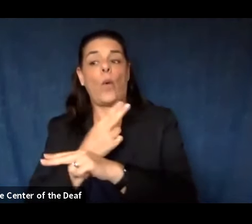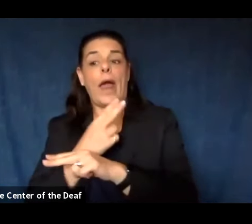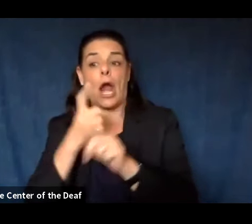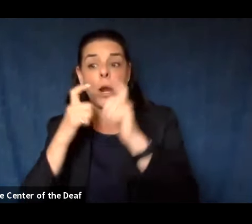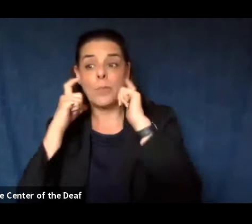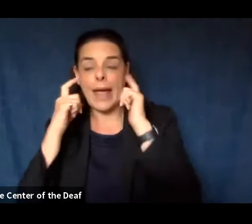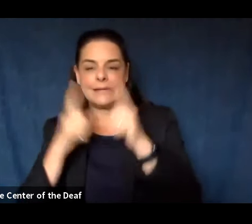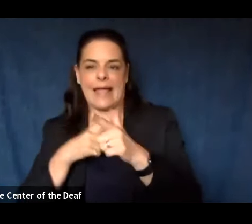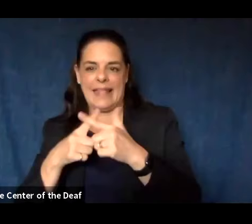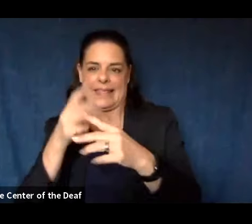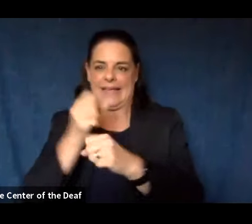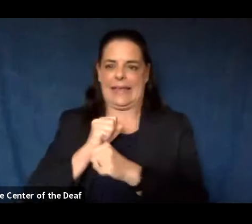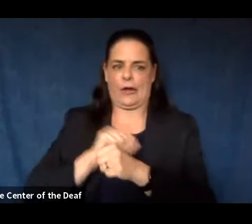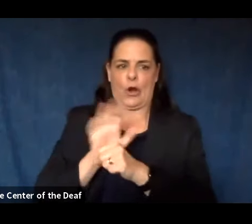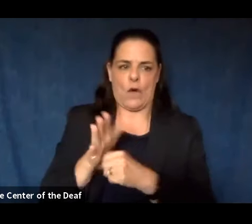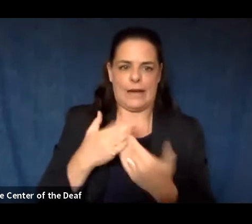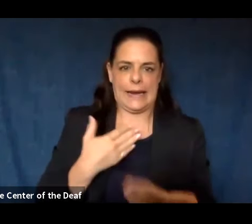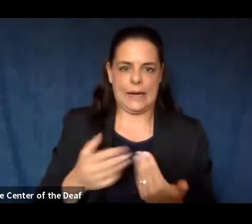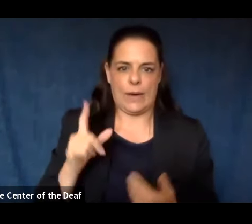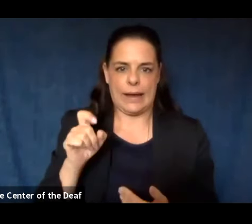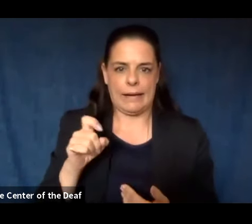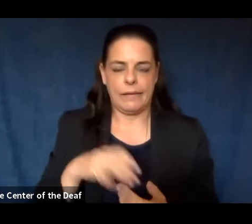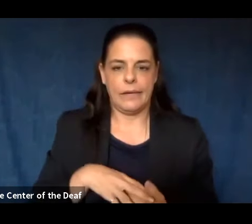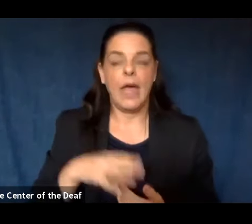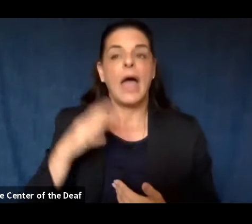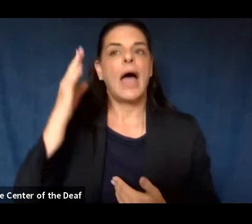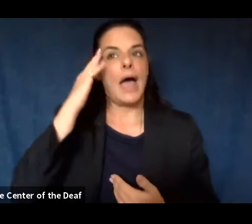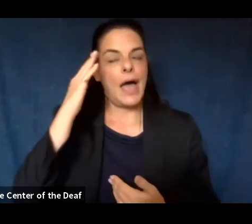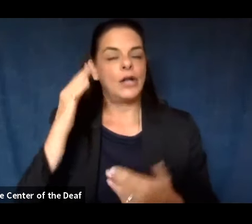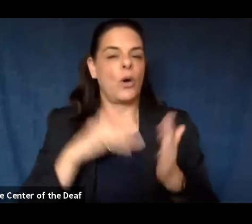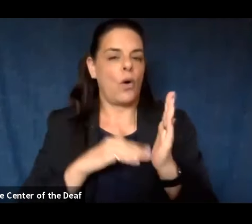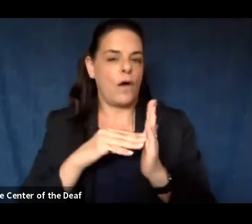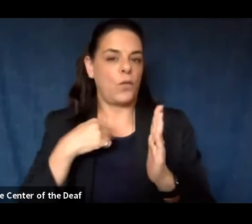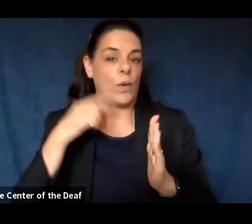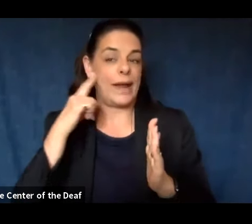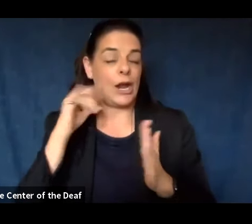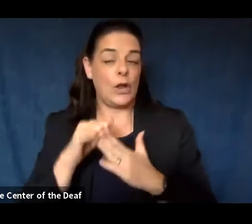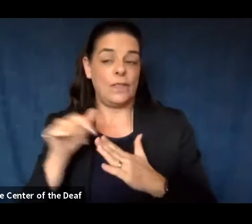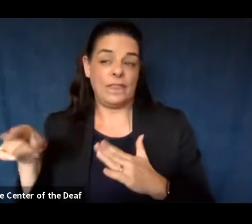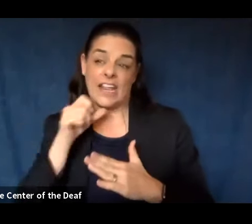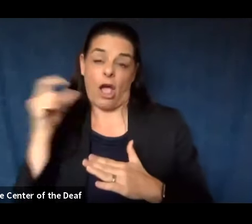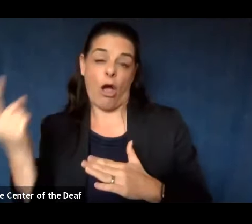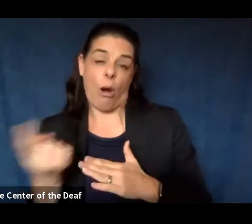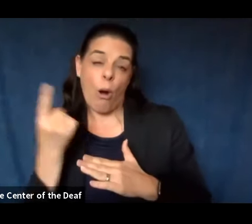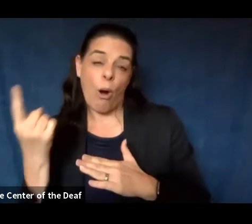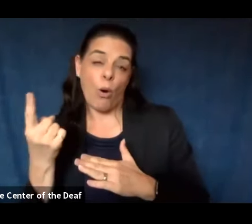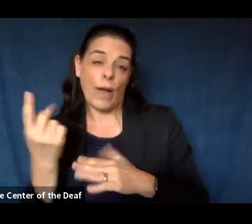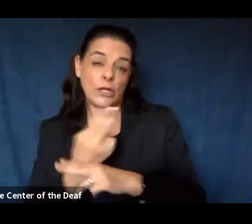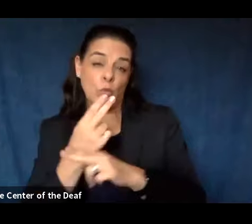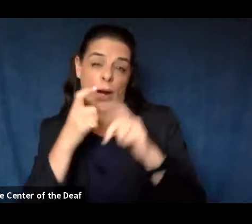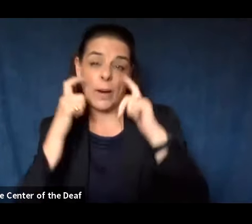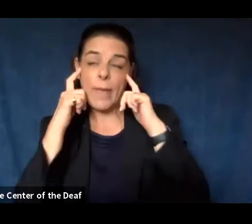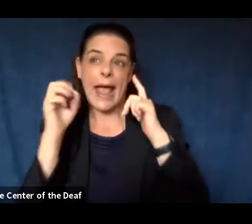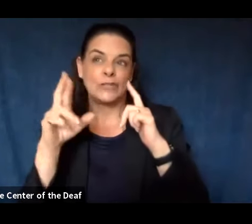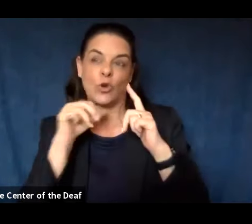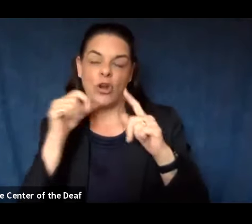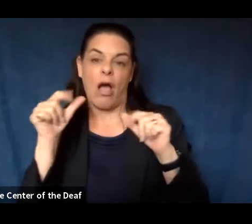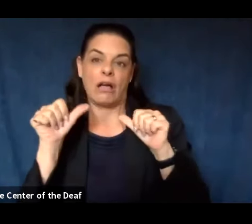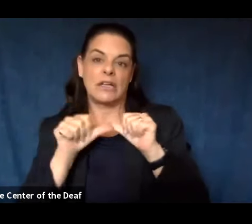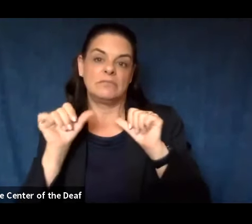Oh, that's a good question. I know we hear frequently that folks have not been always or not consistently doing them. Some people